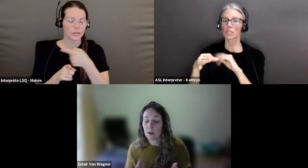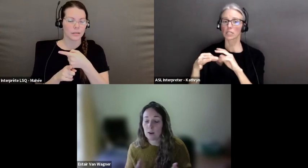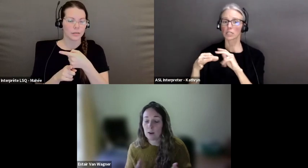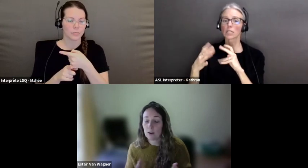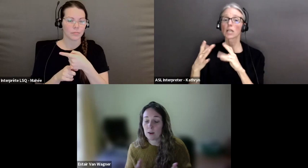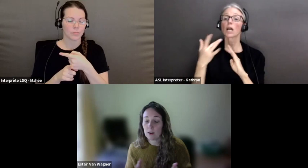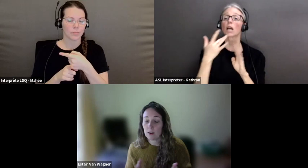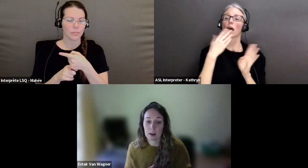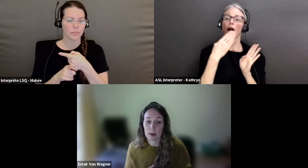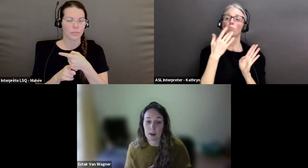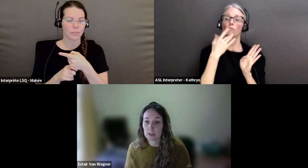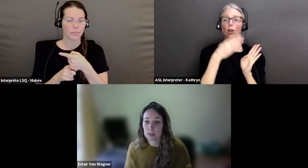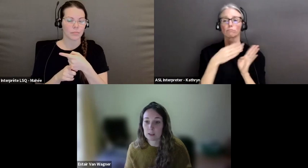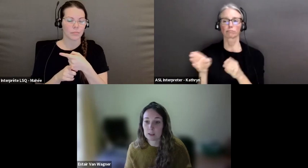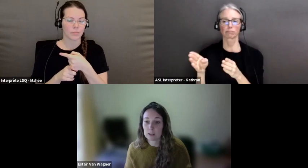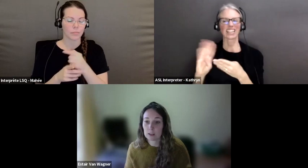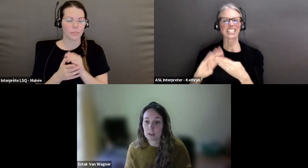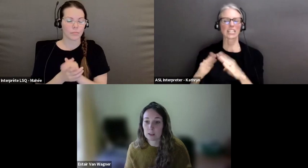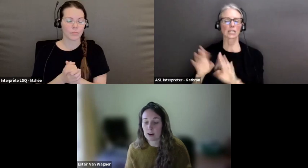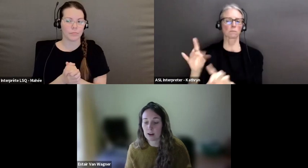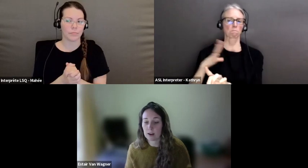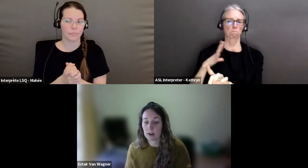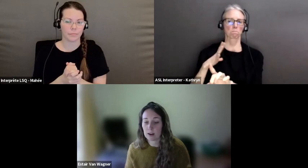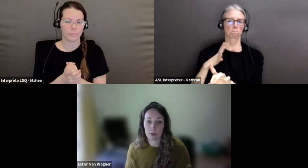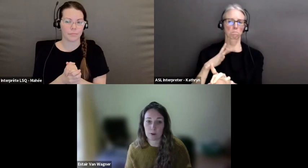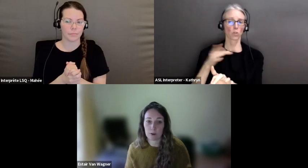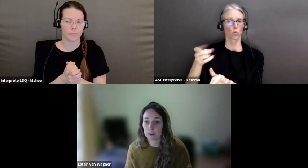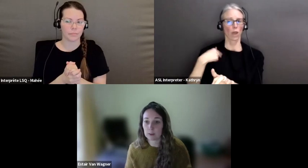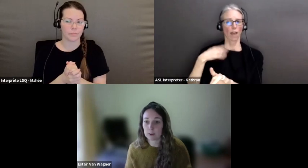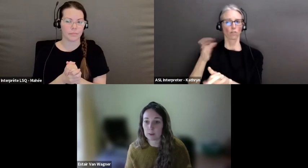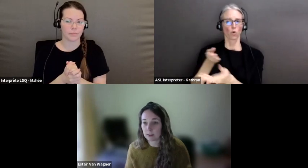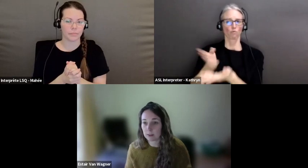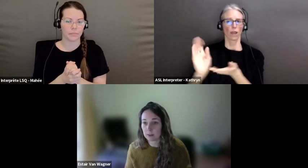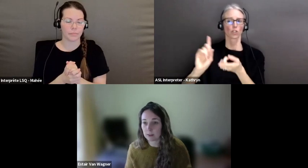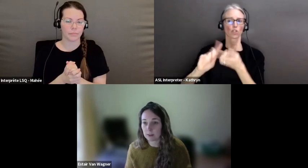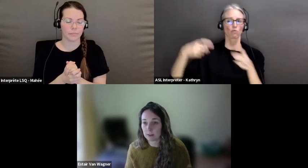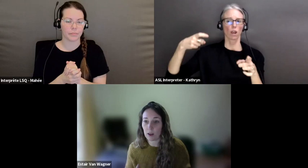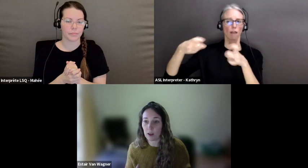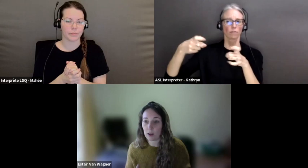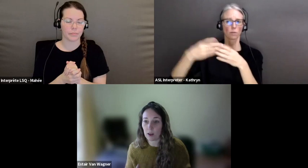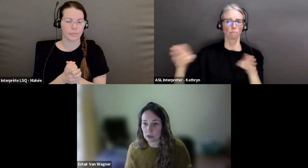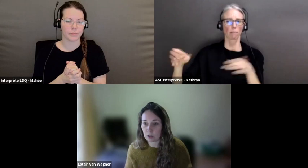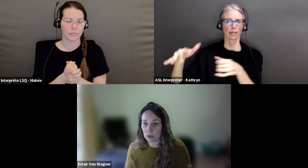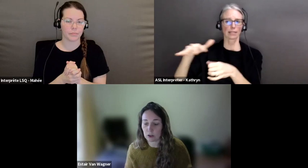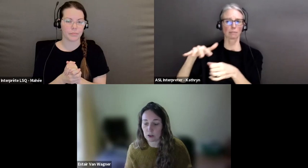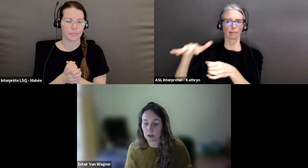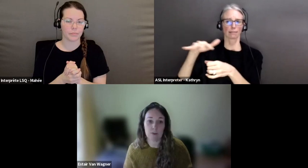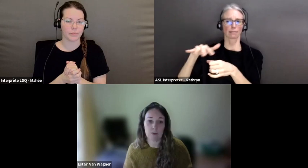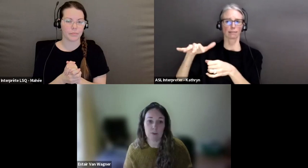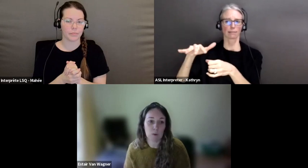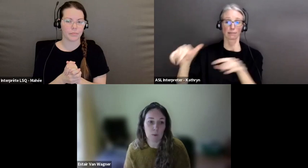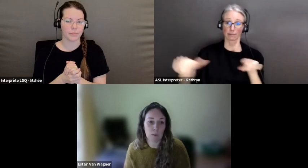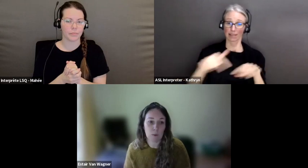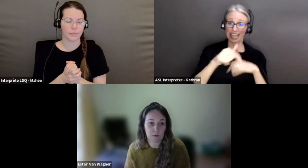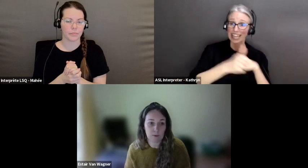were able to continue to exercise their right to govern public space, even when there was a danger of